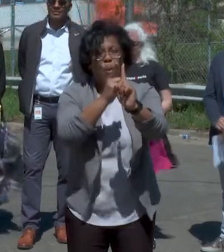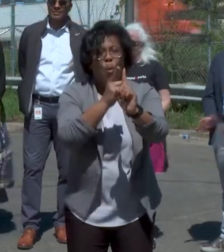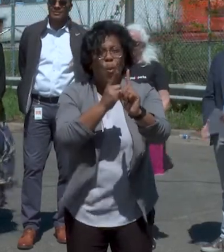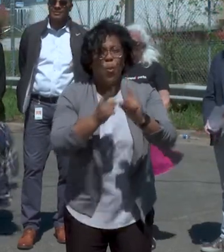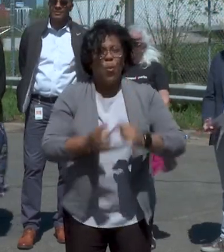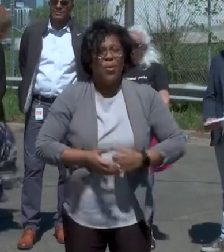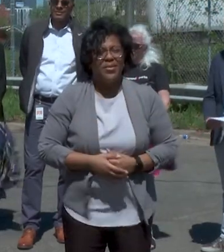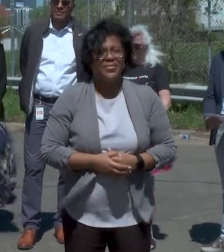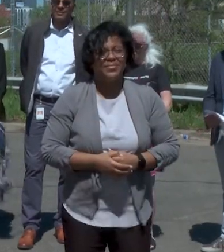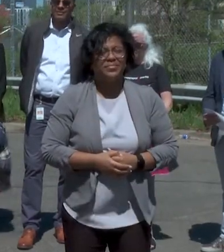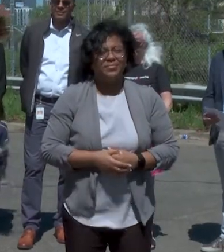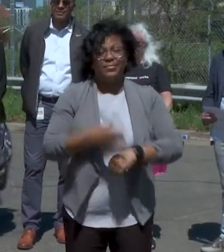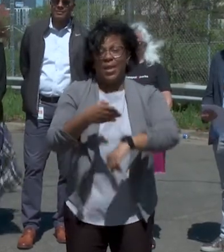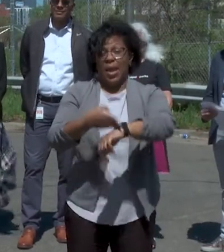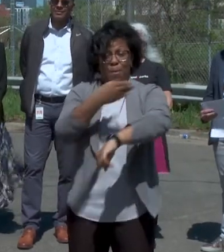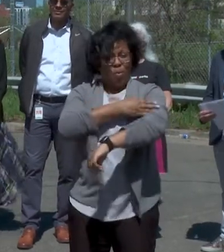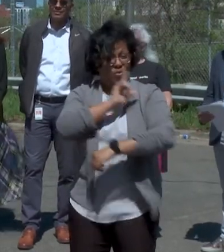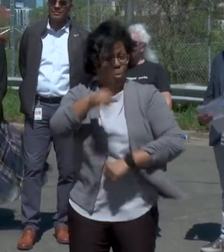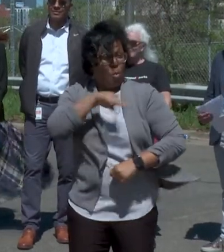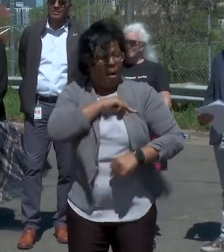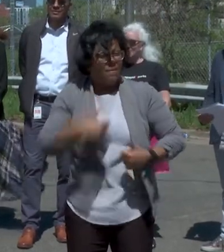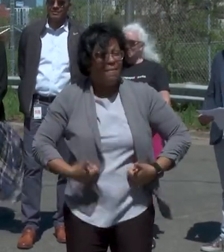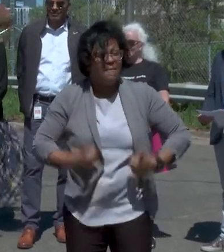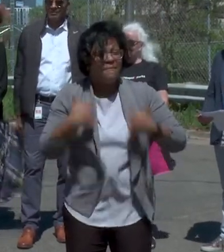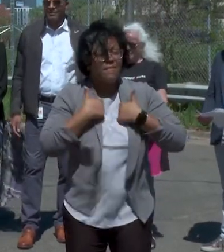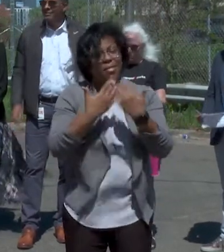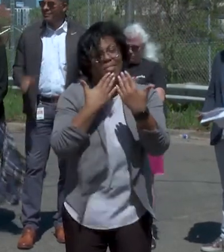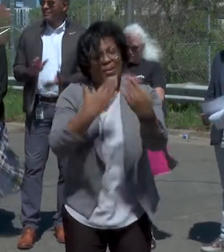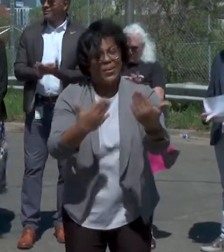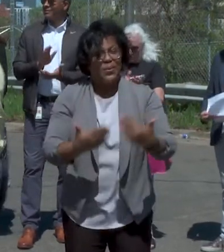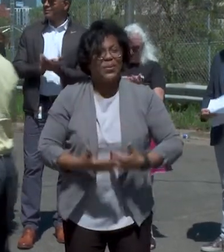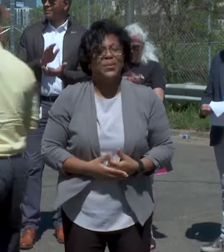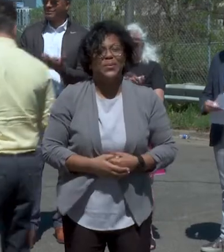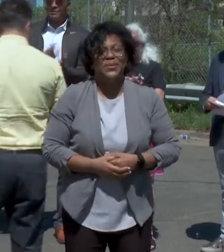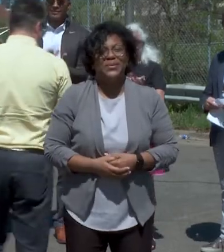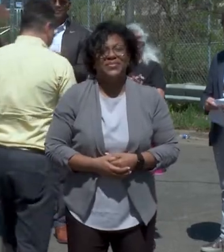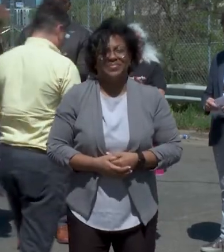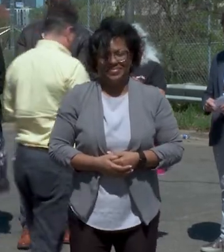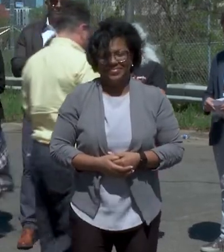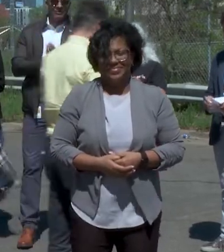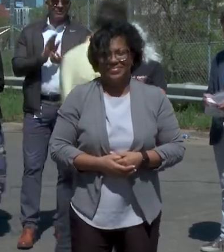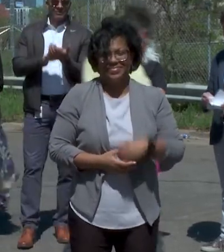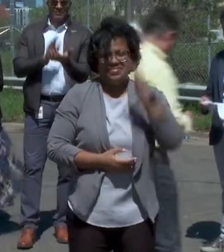while improving the quality of life for our community. Thank you.